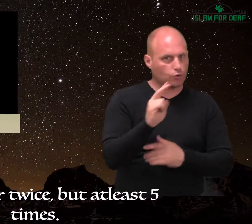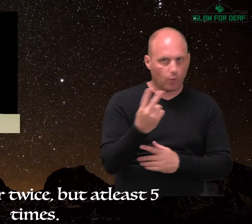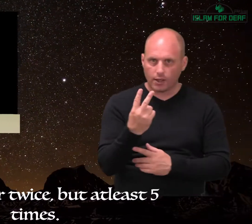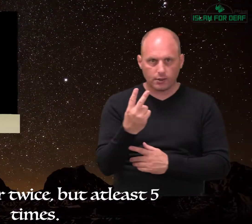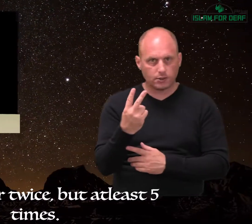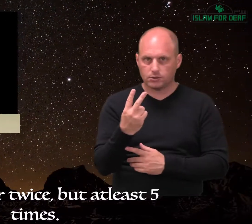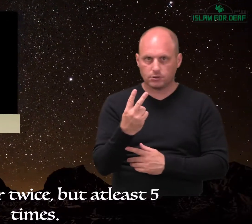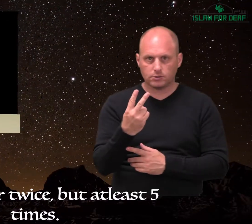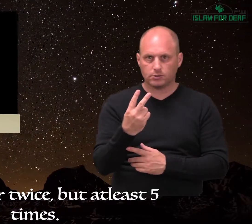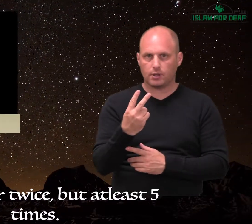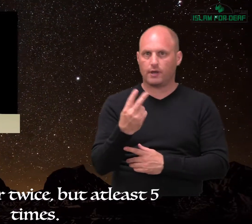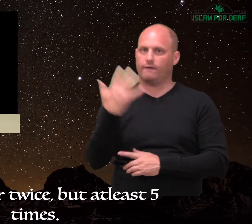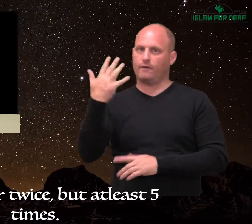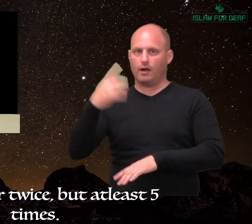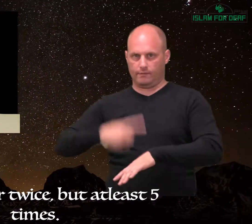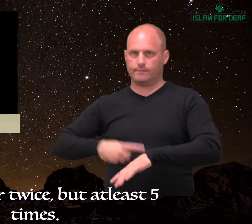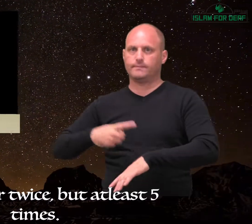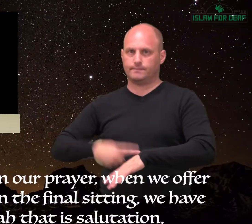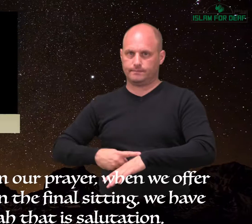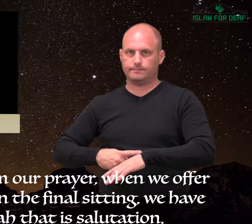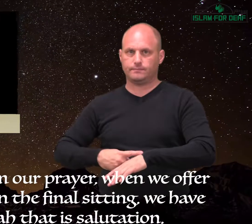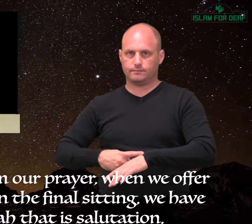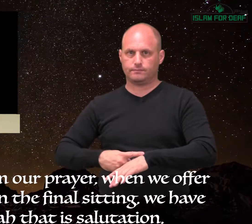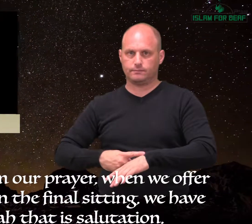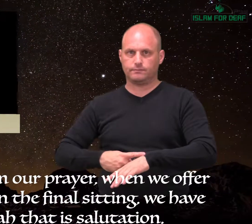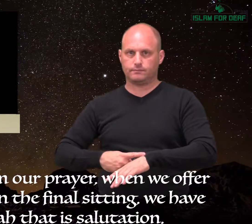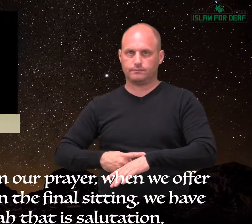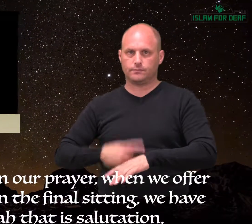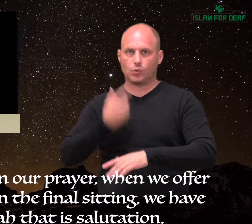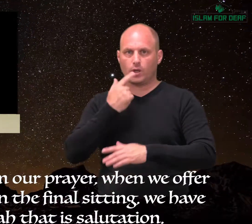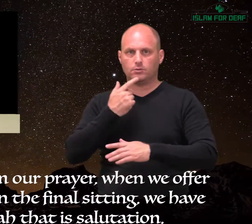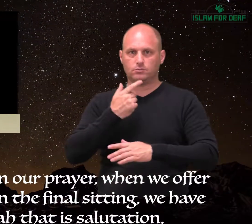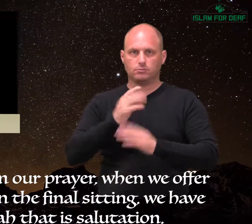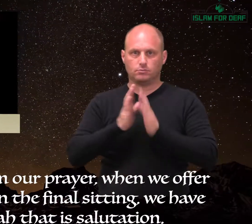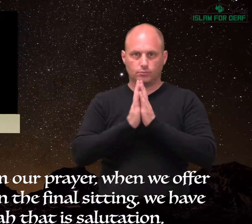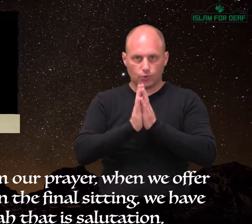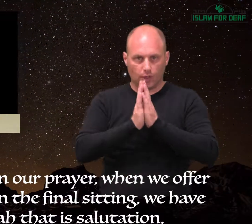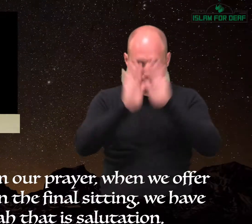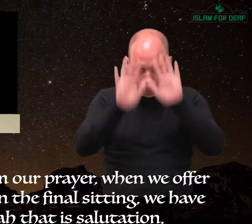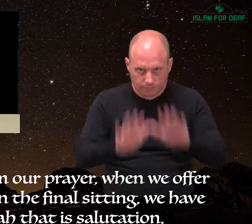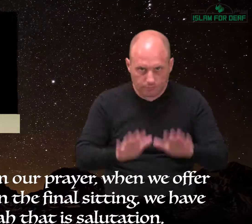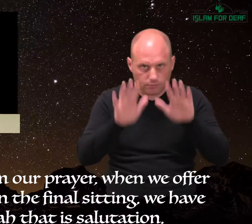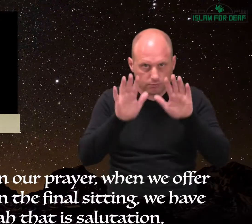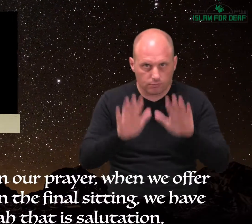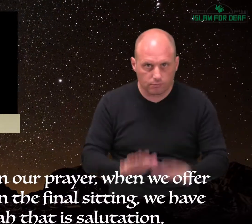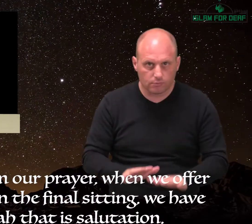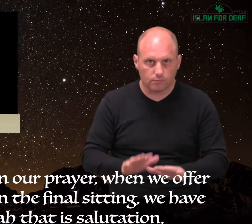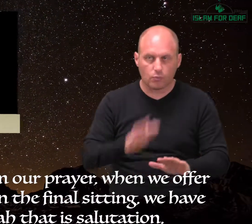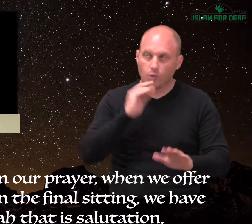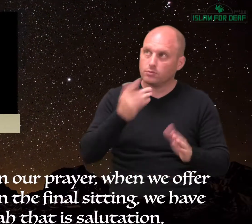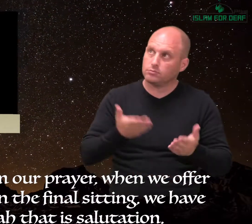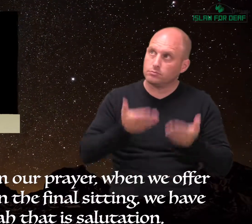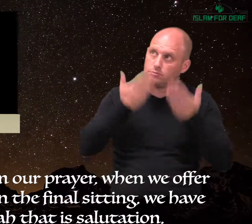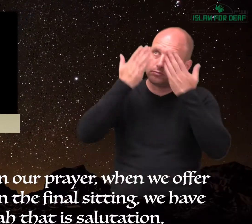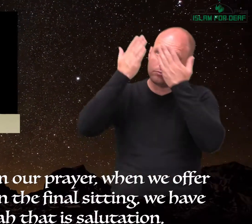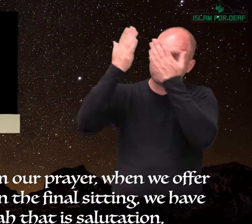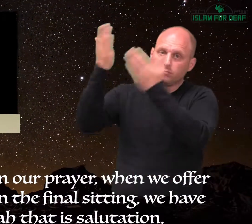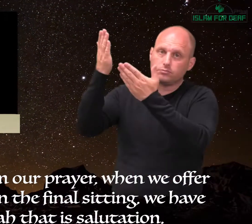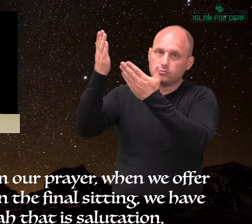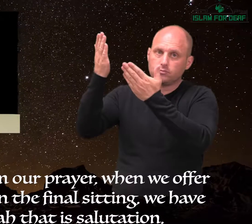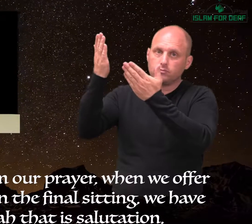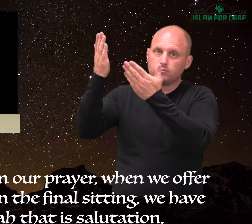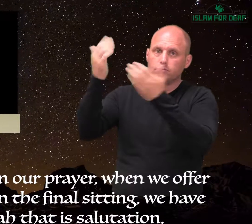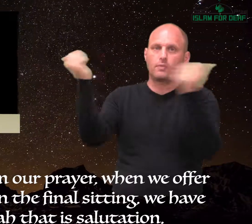rather at least five times when we perform our prayer, when we offer the prayer and in the final sitting,